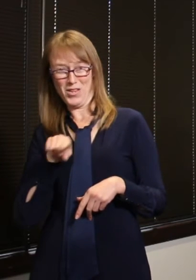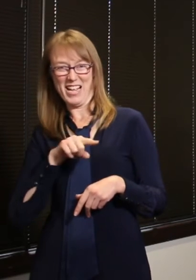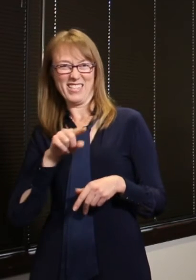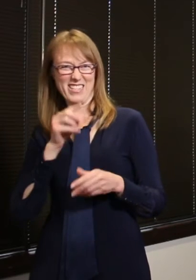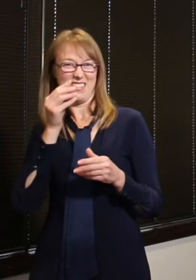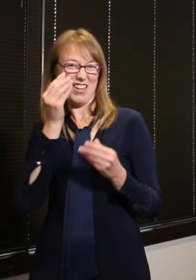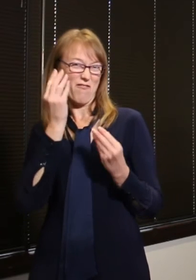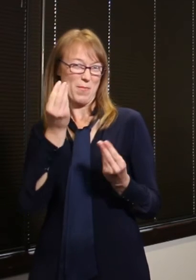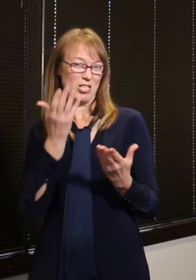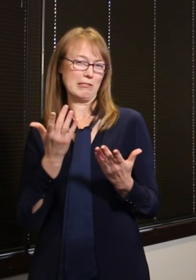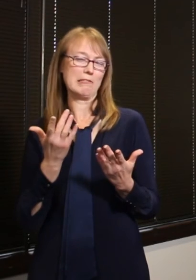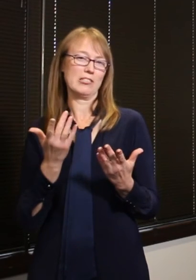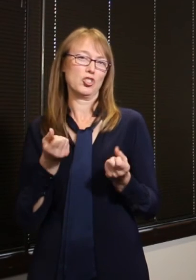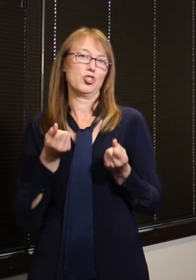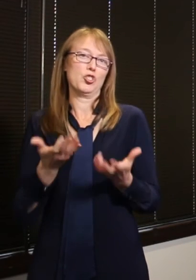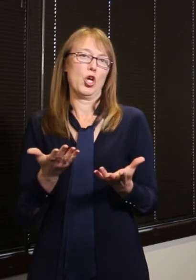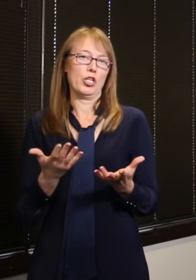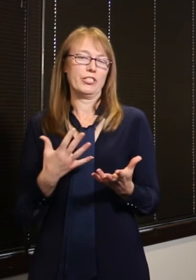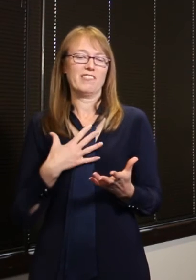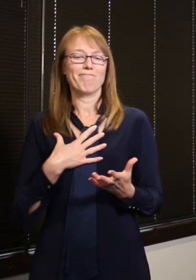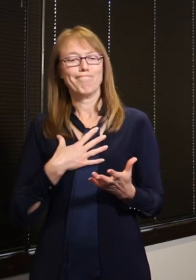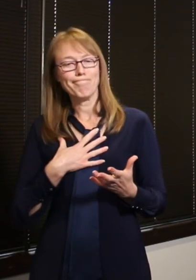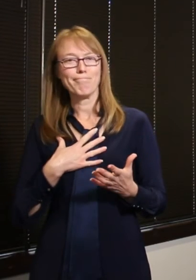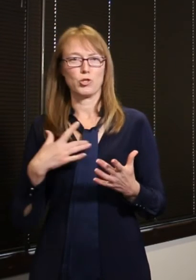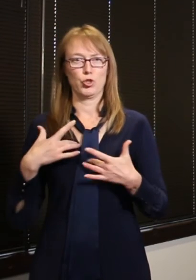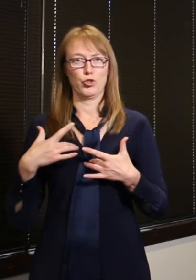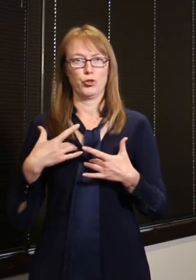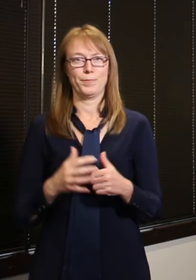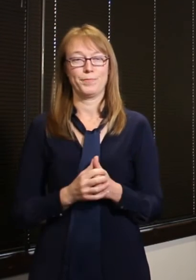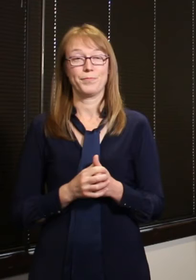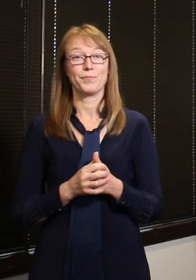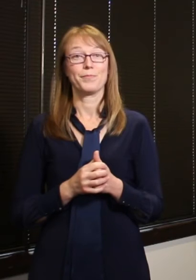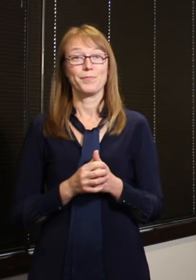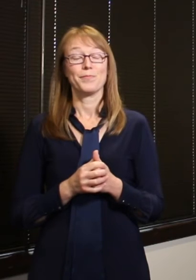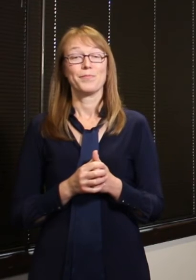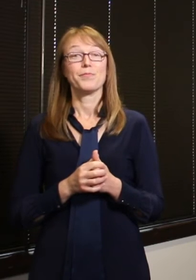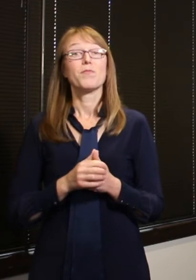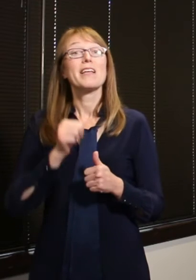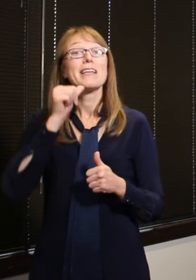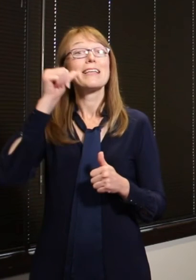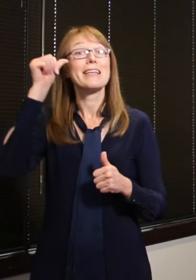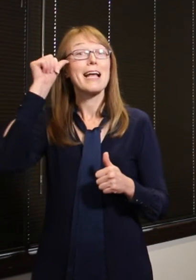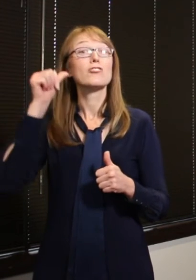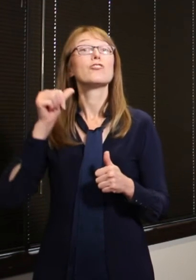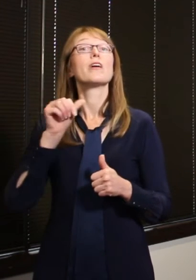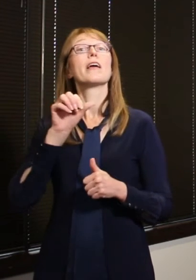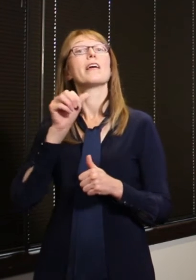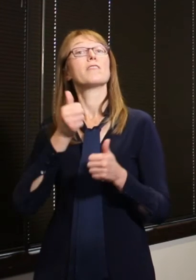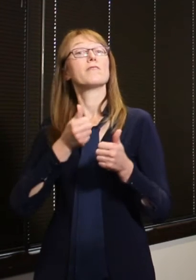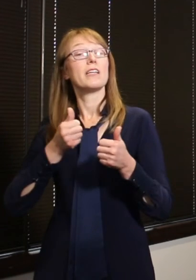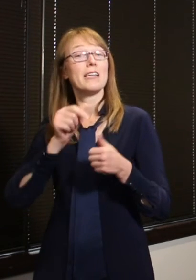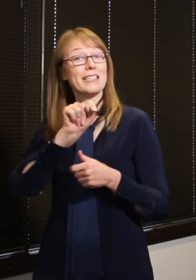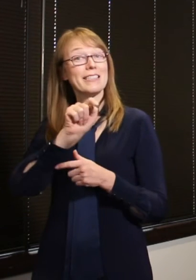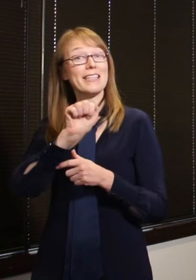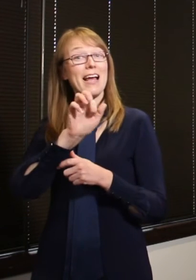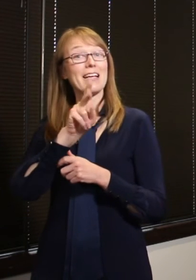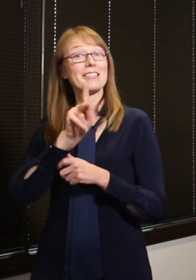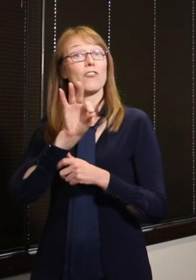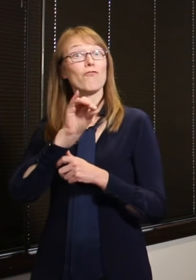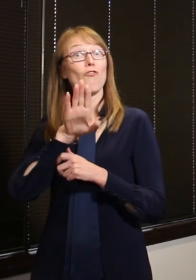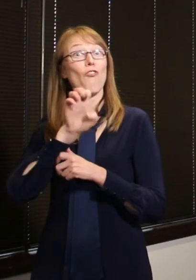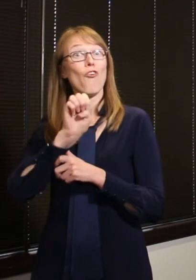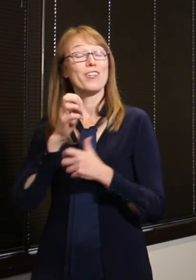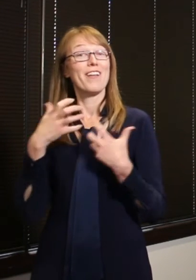Moving on to our good news slide. So yesterday the task force healthcare systems discharged 14